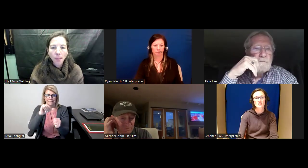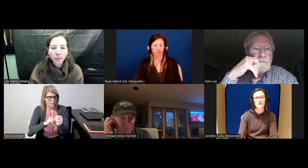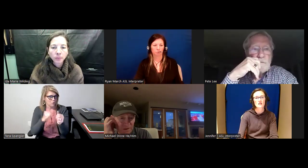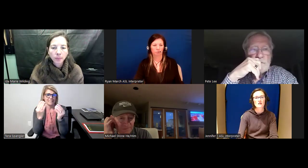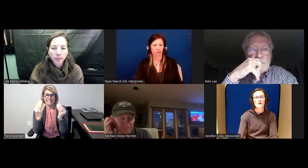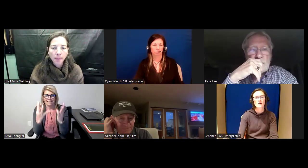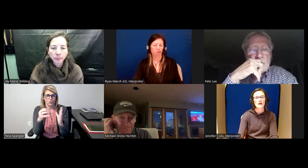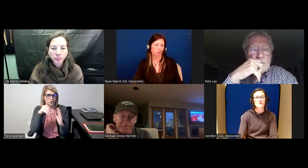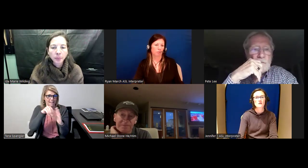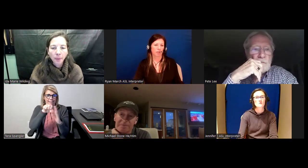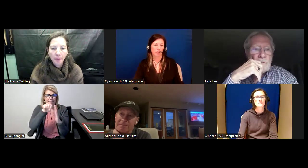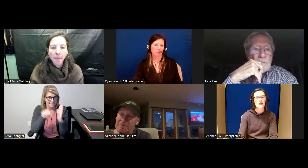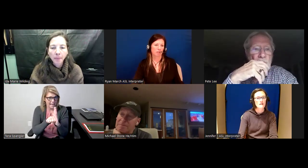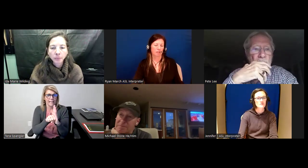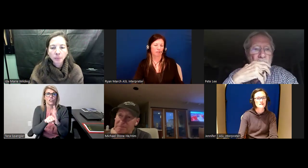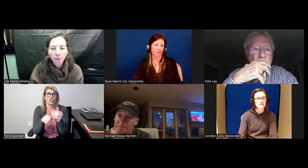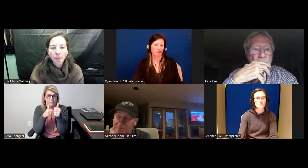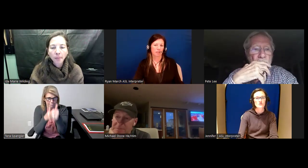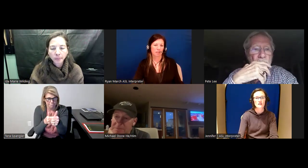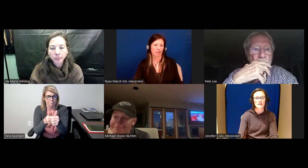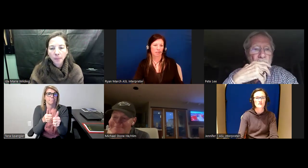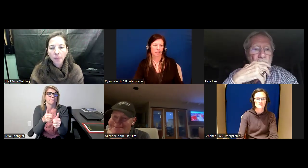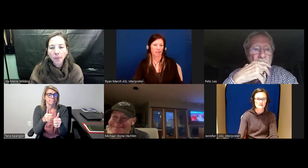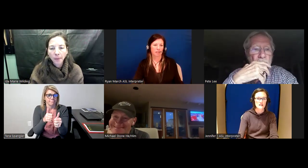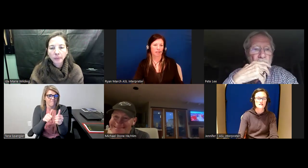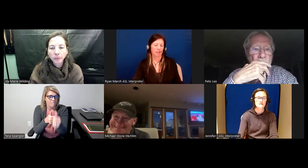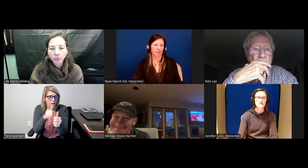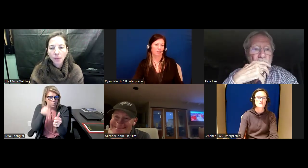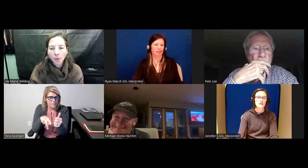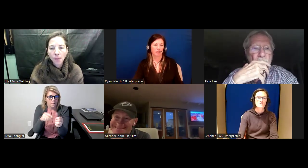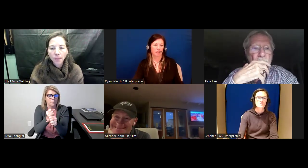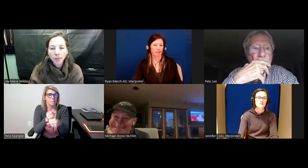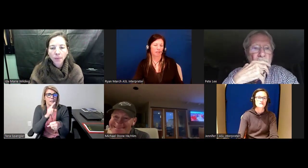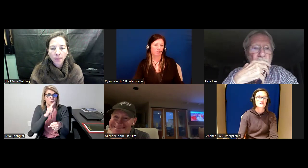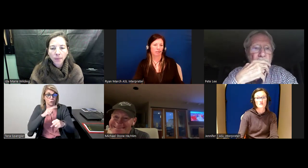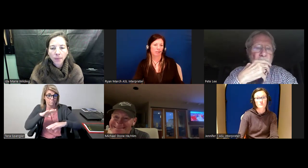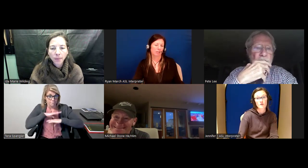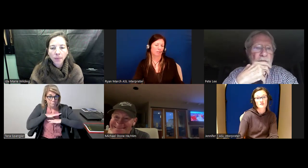where she knows every teacher in the state and